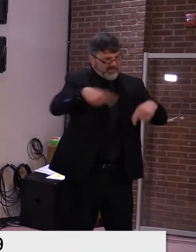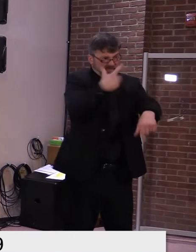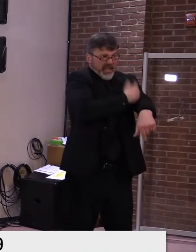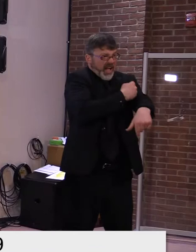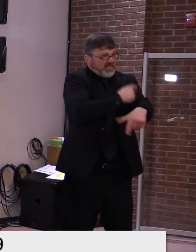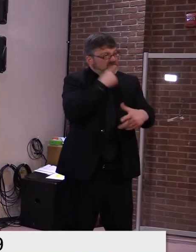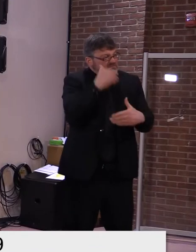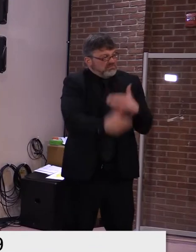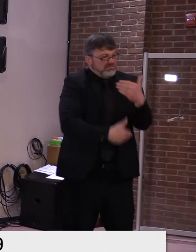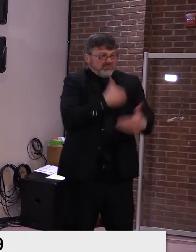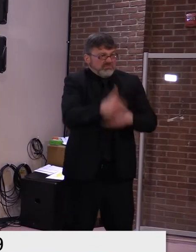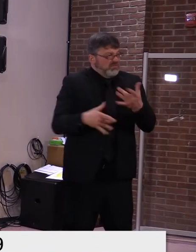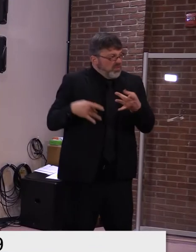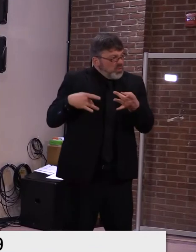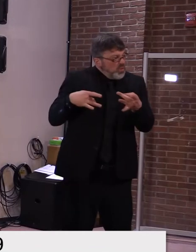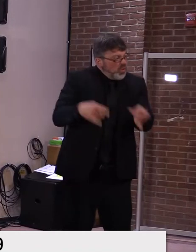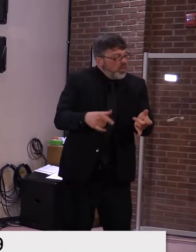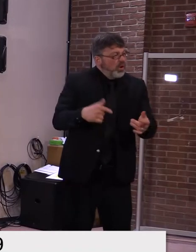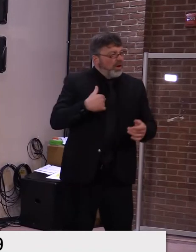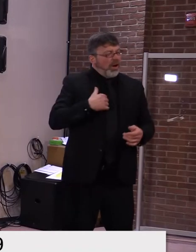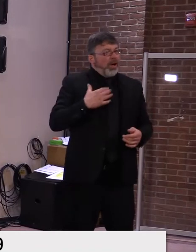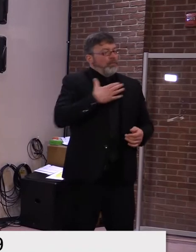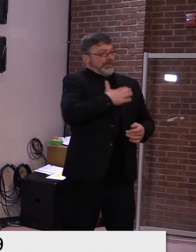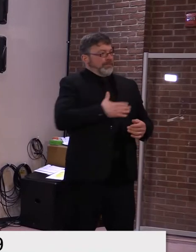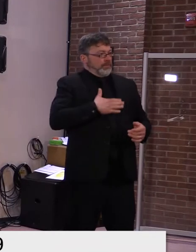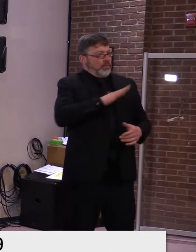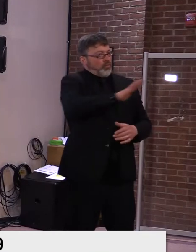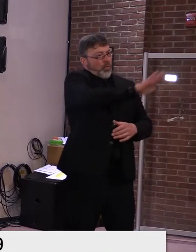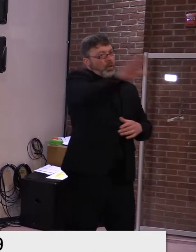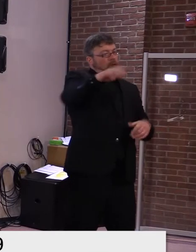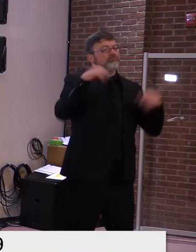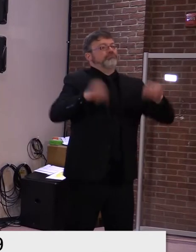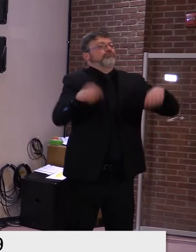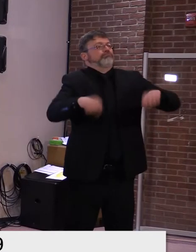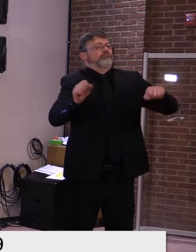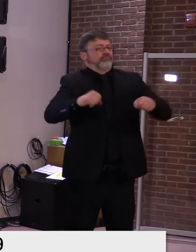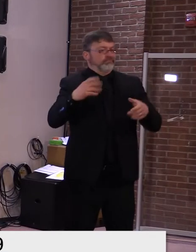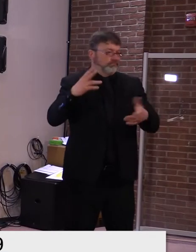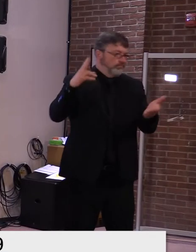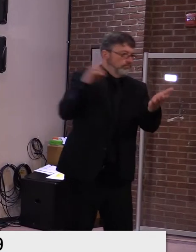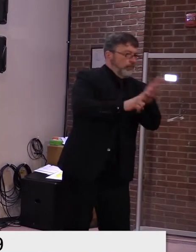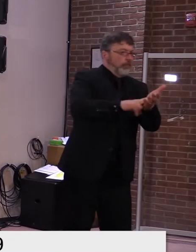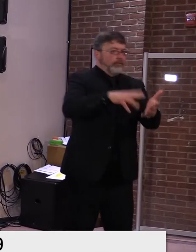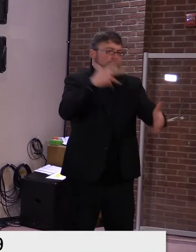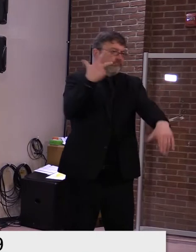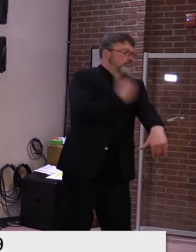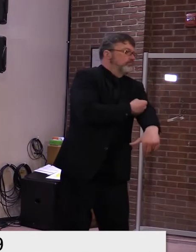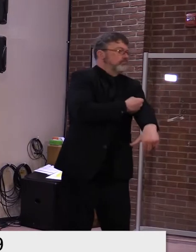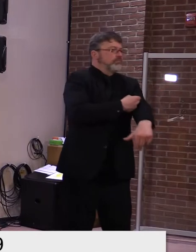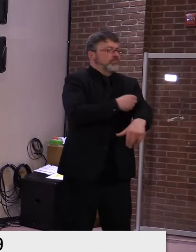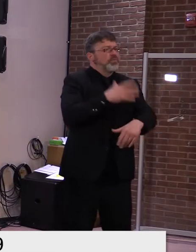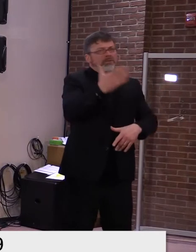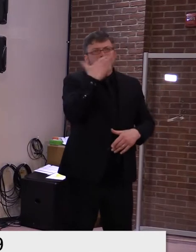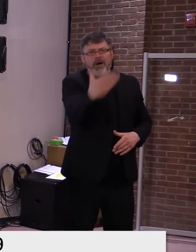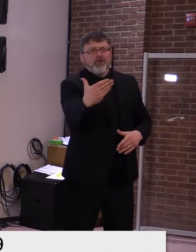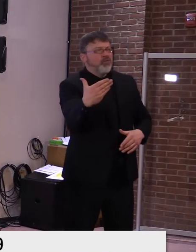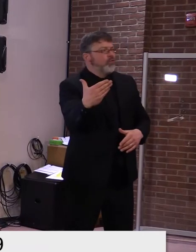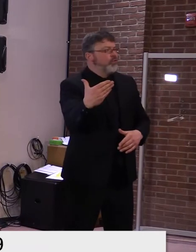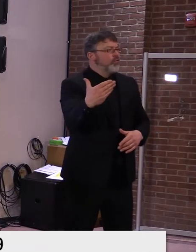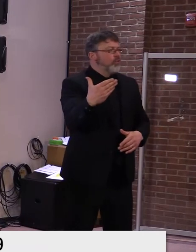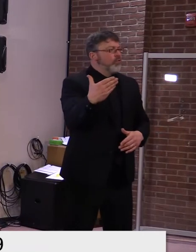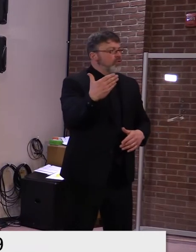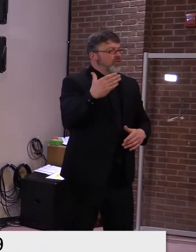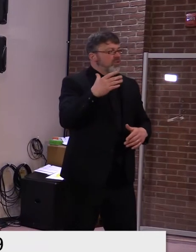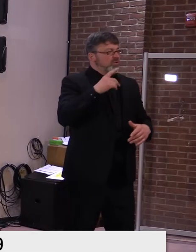done in terms of stepping up and moving, particularly in those older age bands. We're number one in the